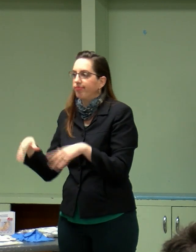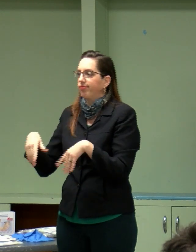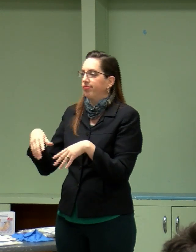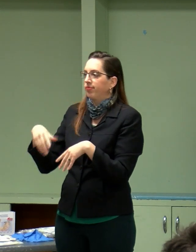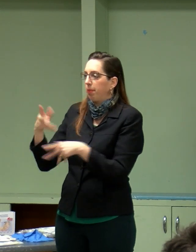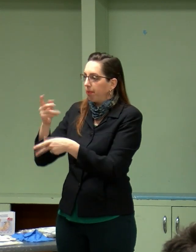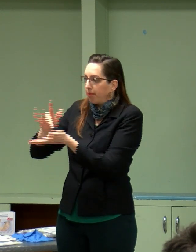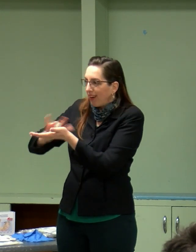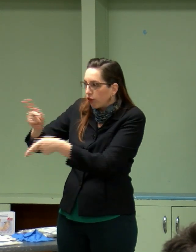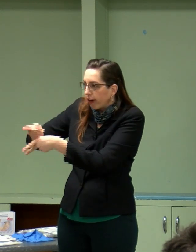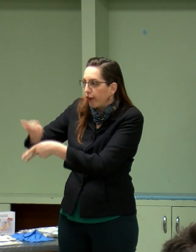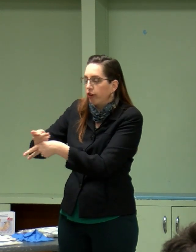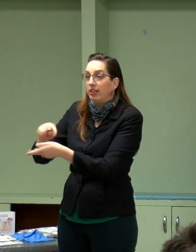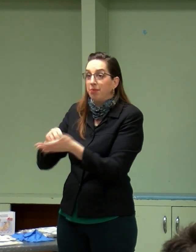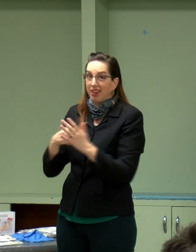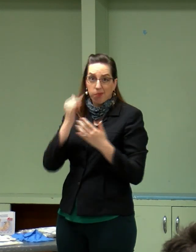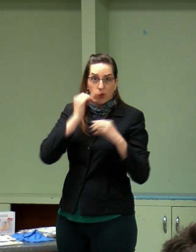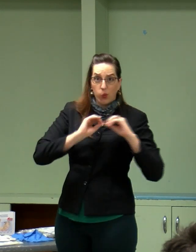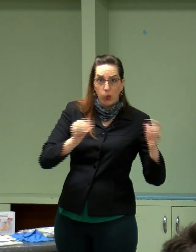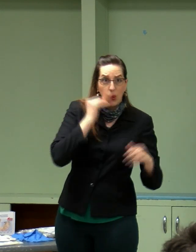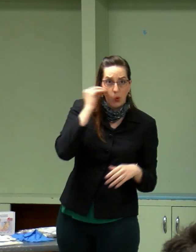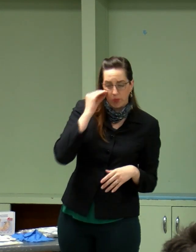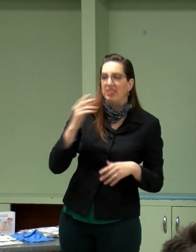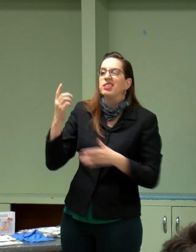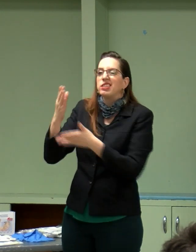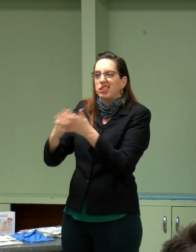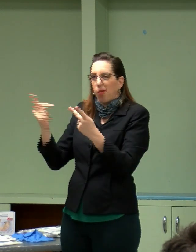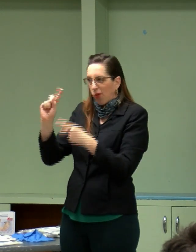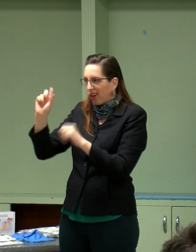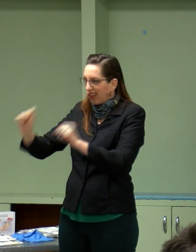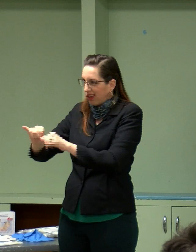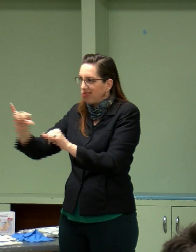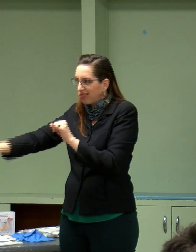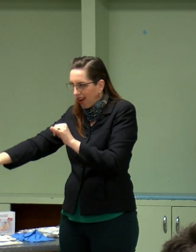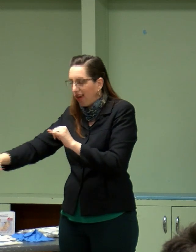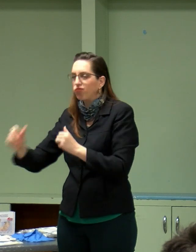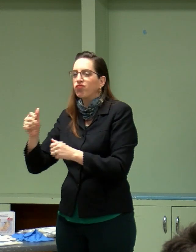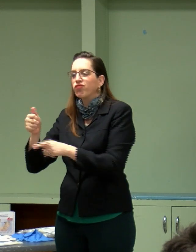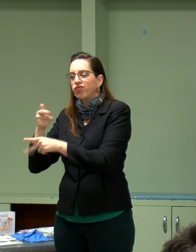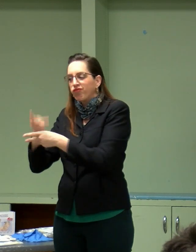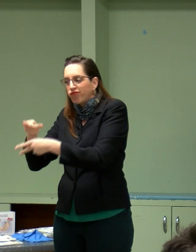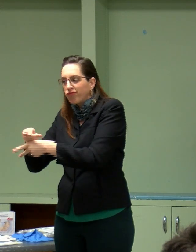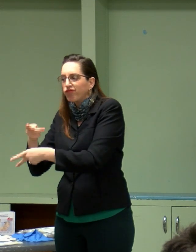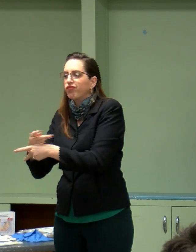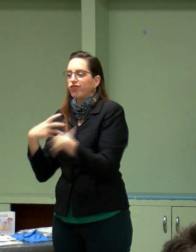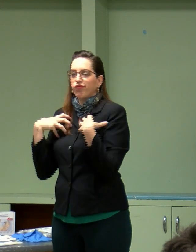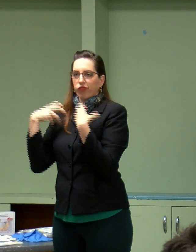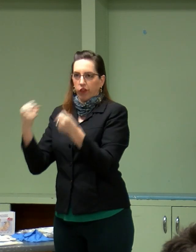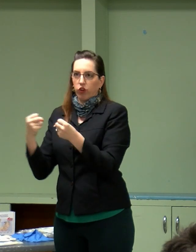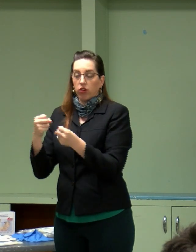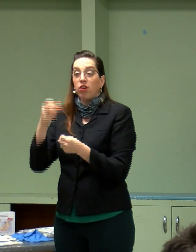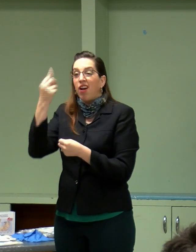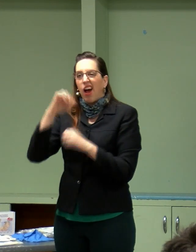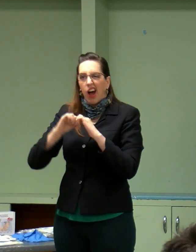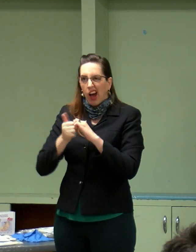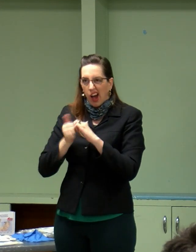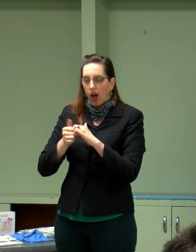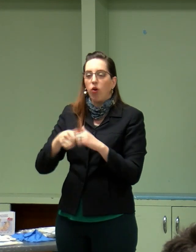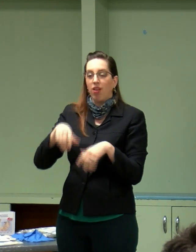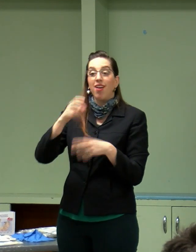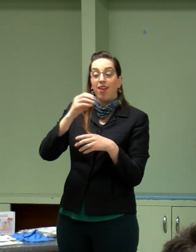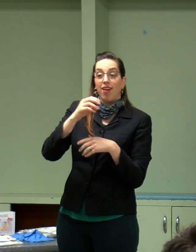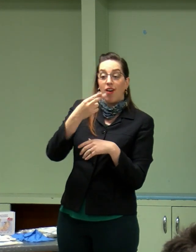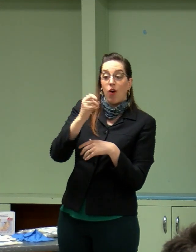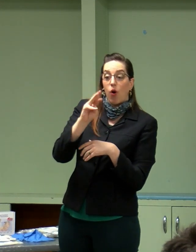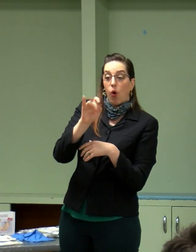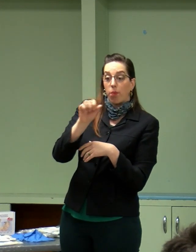without a home to self-quarantine and isolate as needed. Individuals are referred through the homeless testing